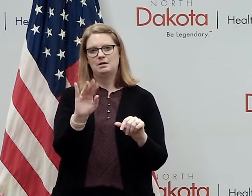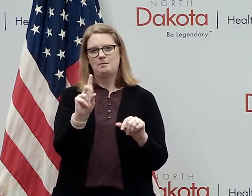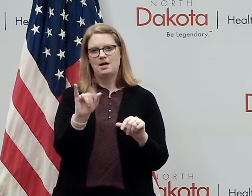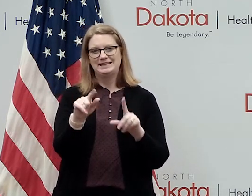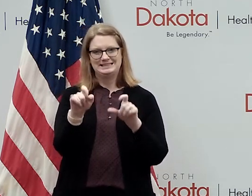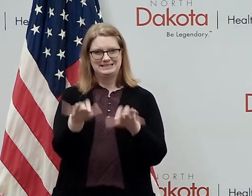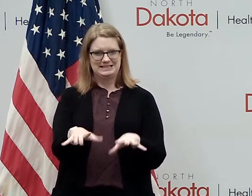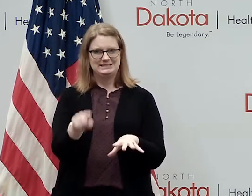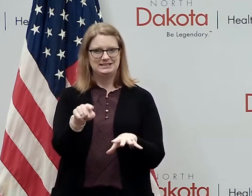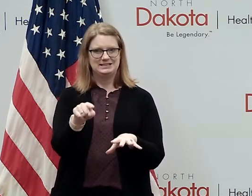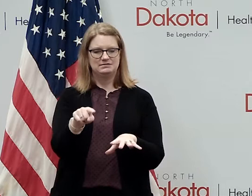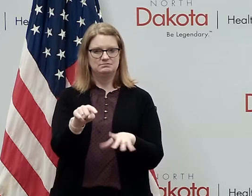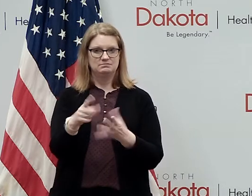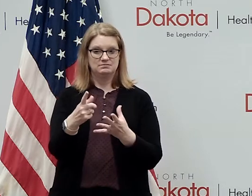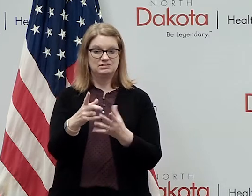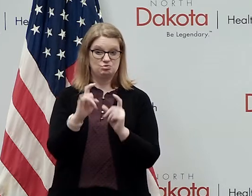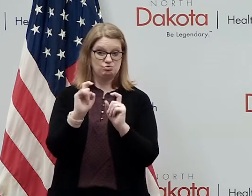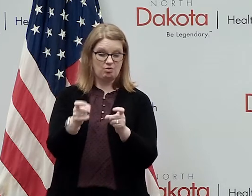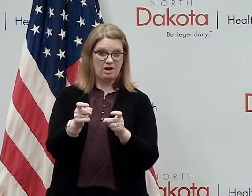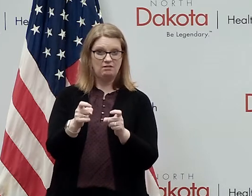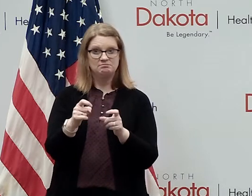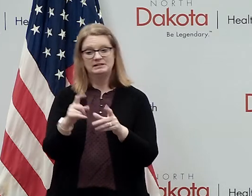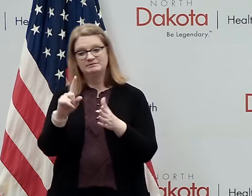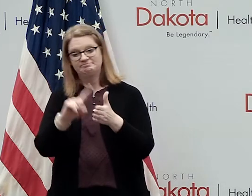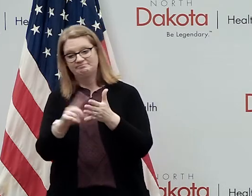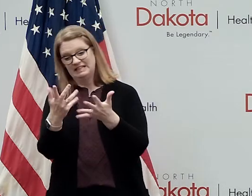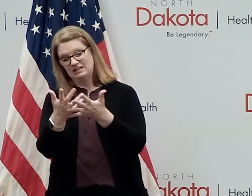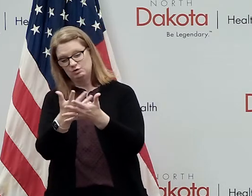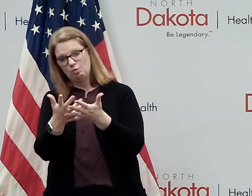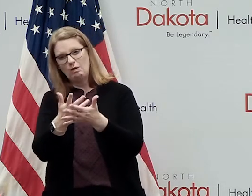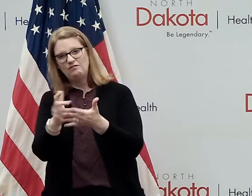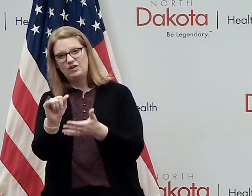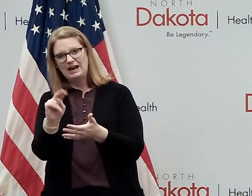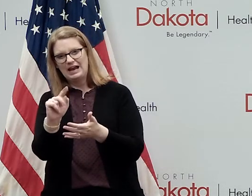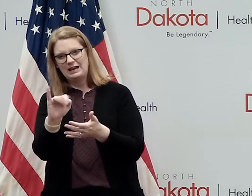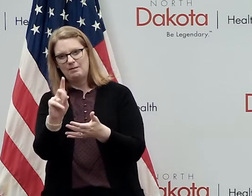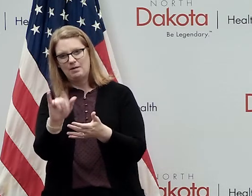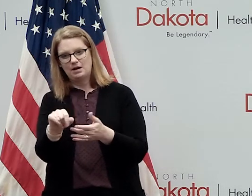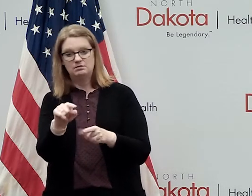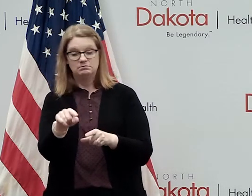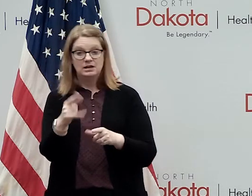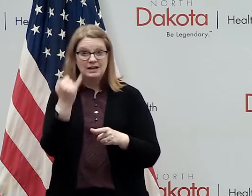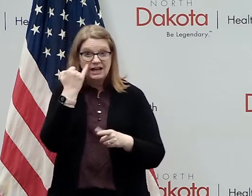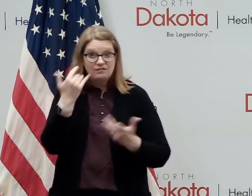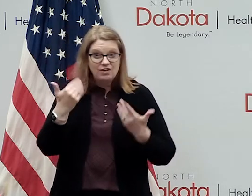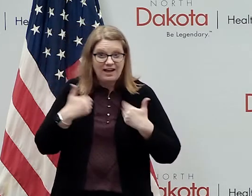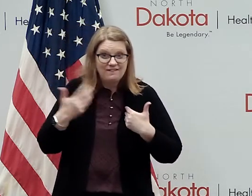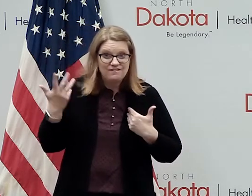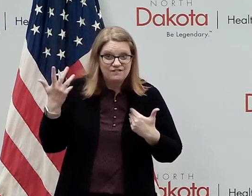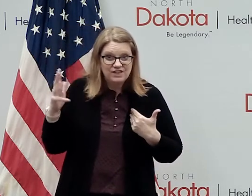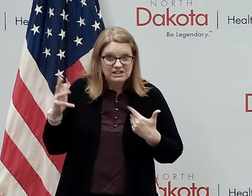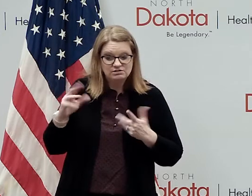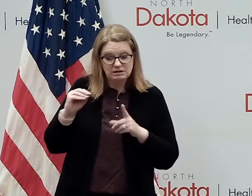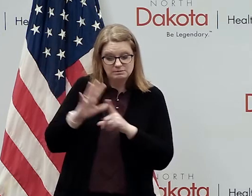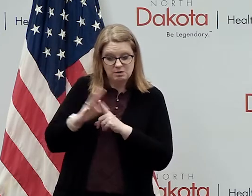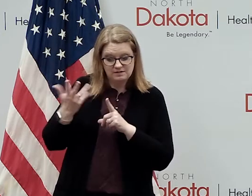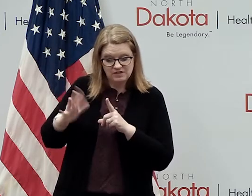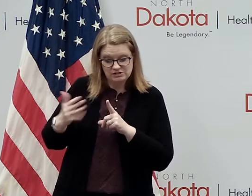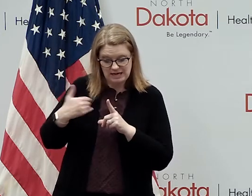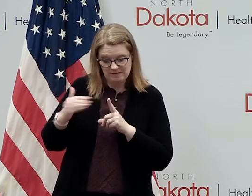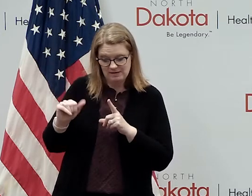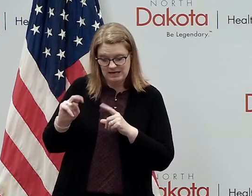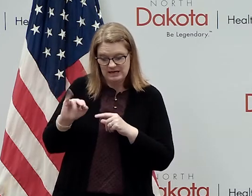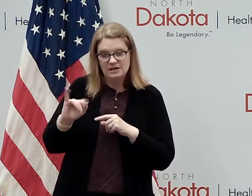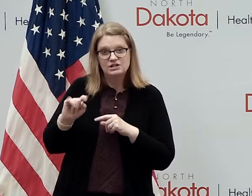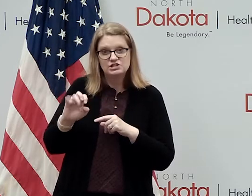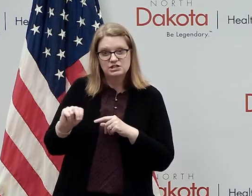antibody tests as part of the donation process. And again, some of the blood there could go towards, if you have been exposed, you do have the antigens, then your